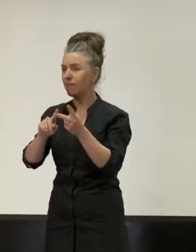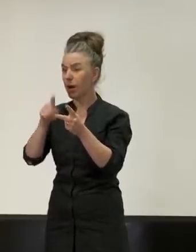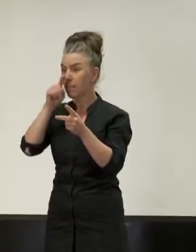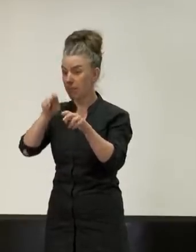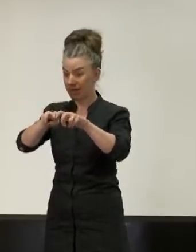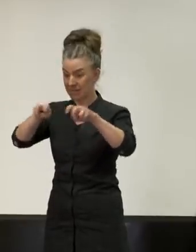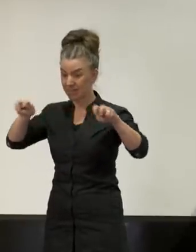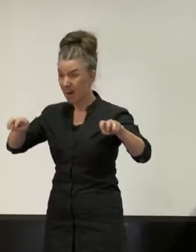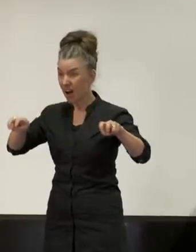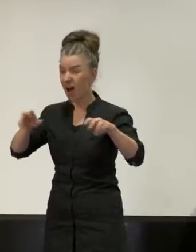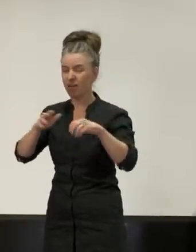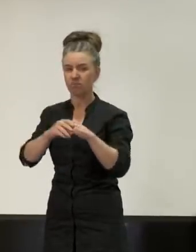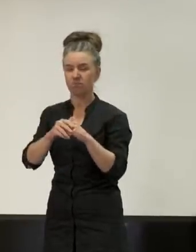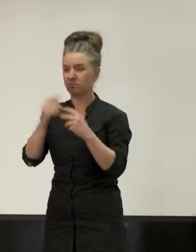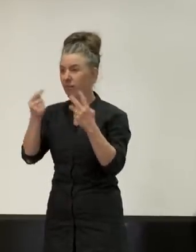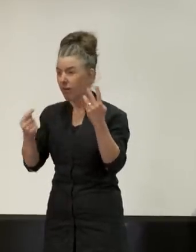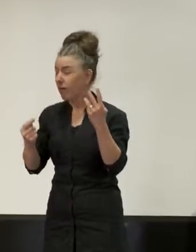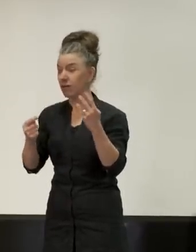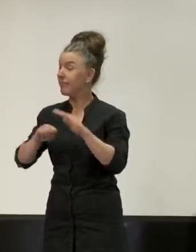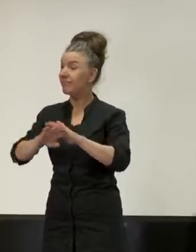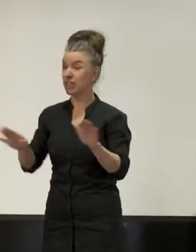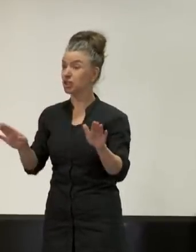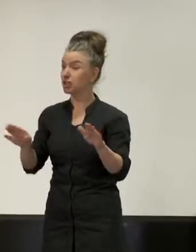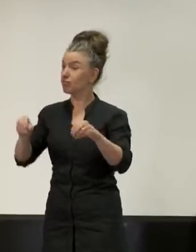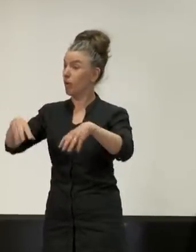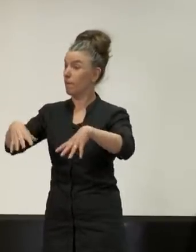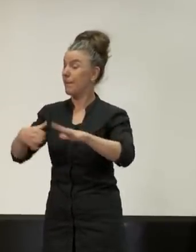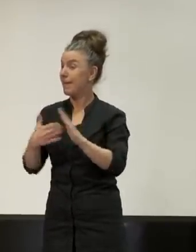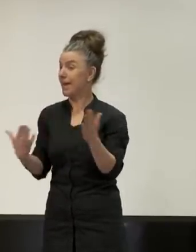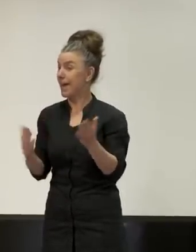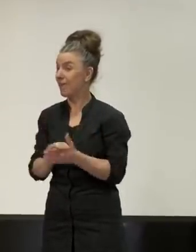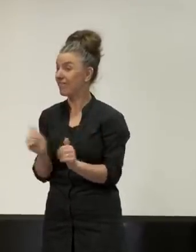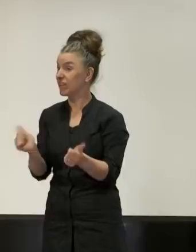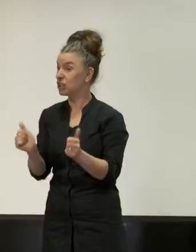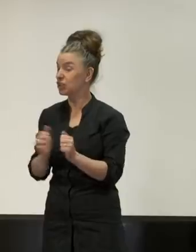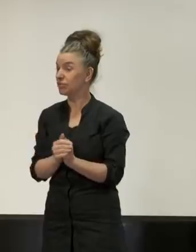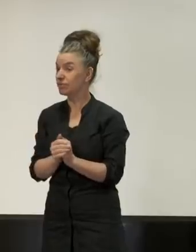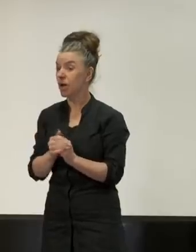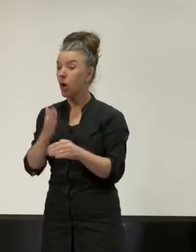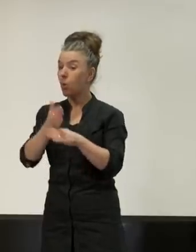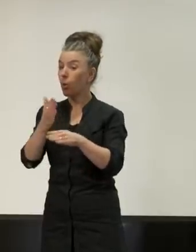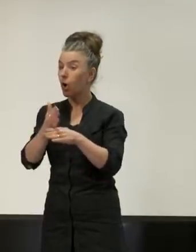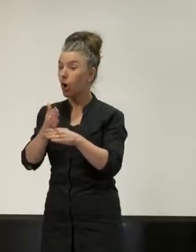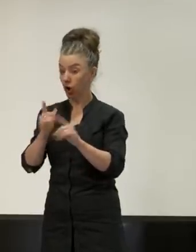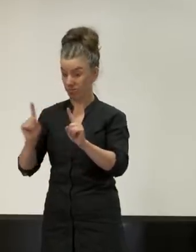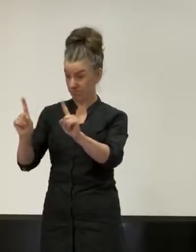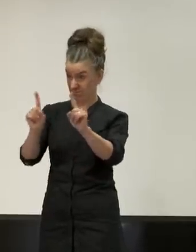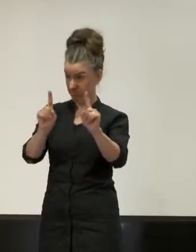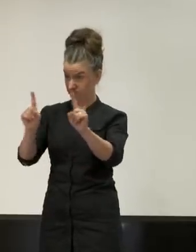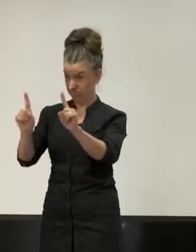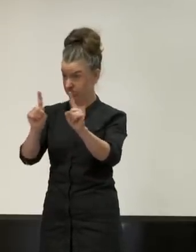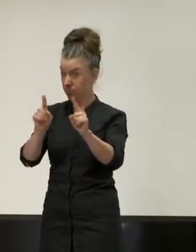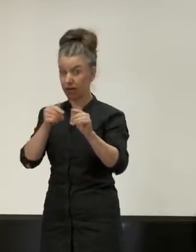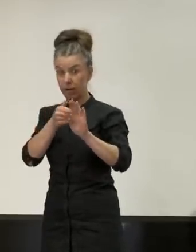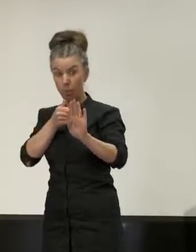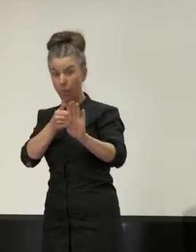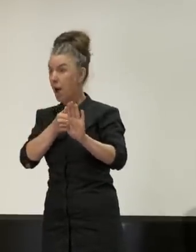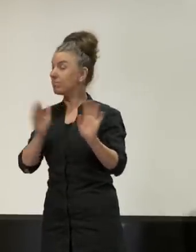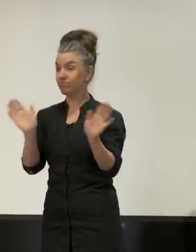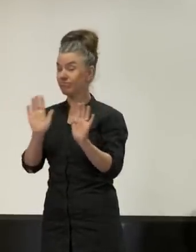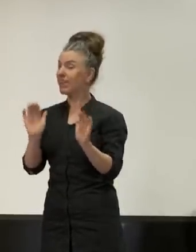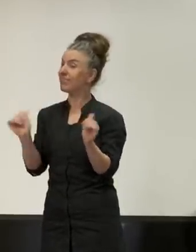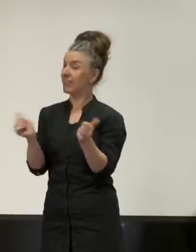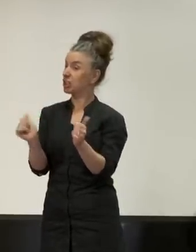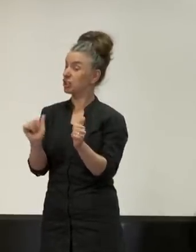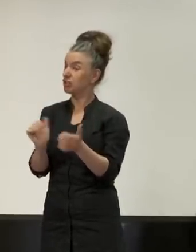seated, all end. There is no requirement for physical distancing in workplaces and in public places. All gatherings of